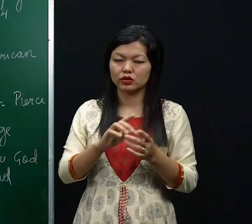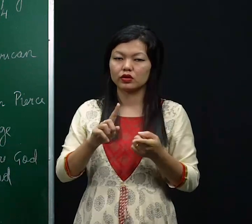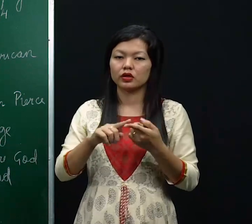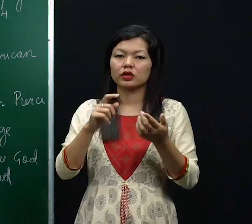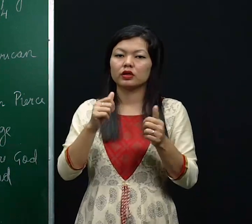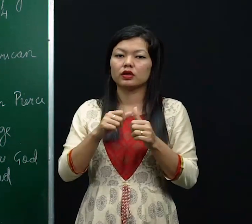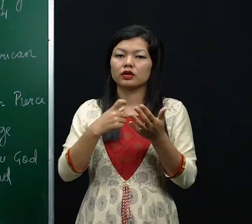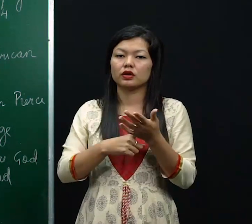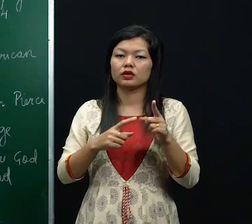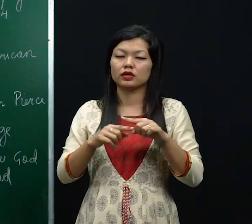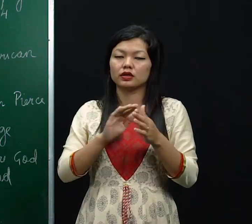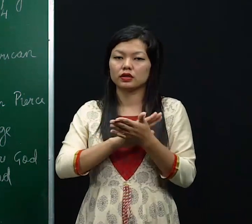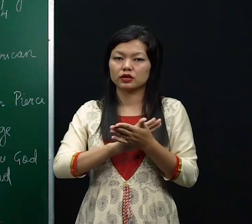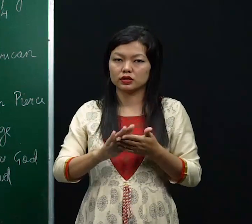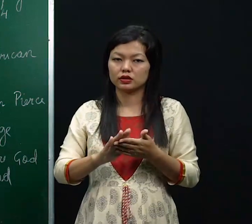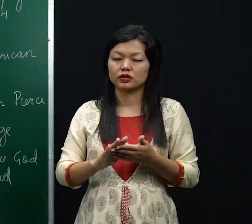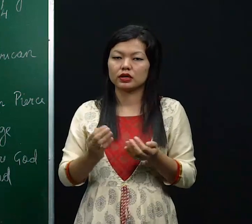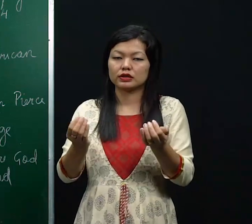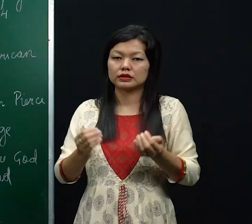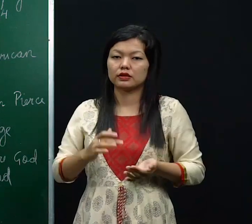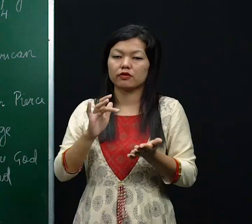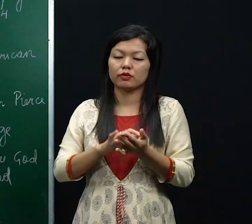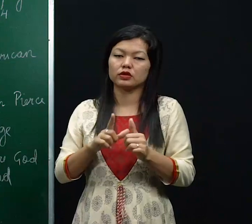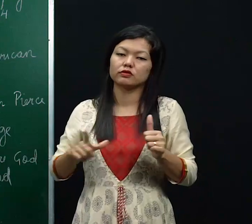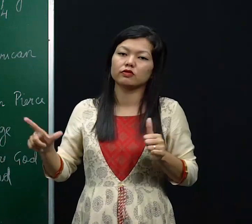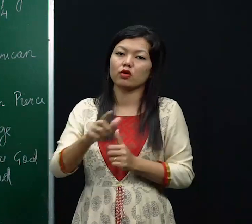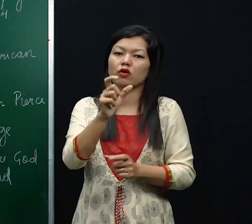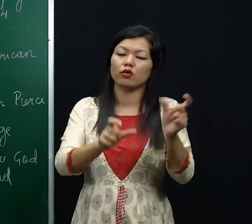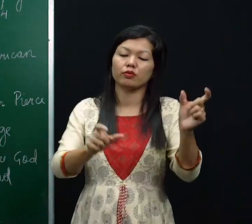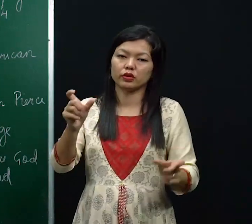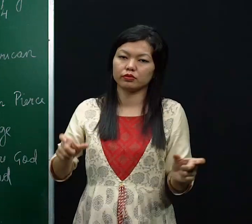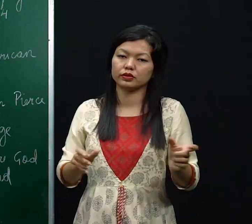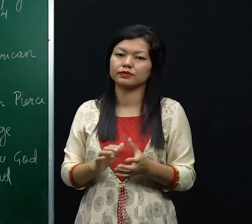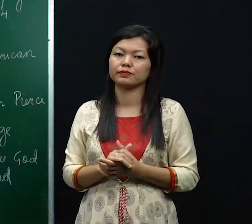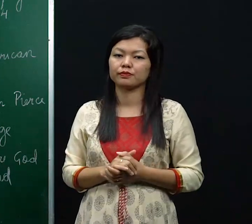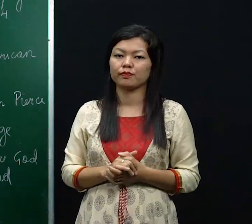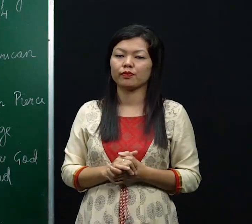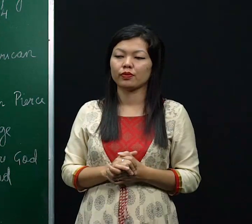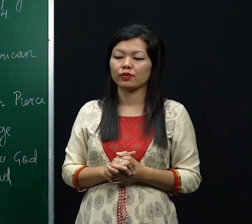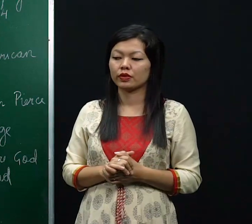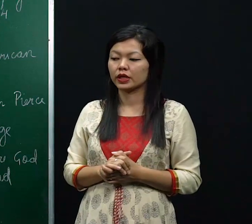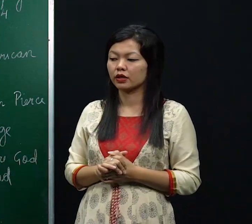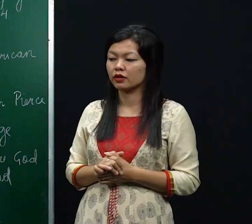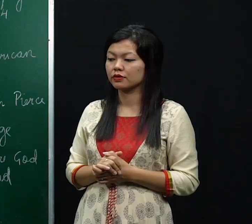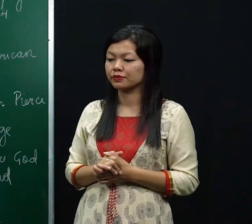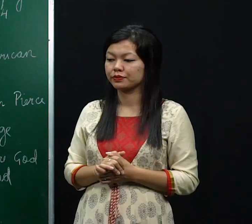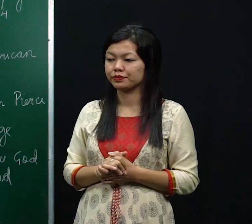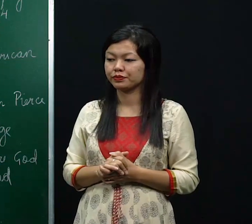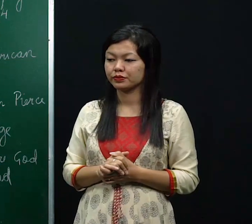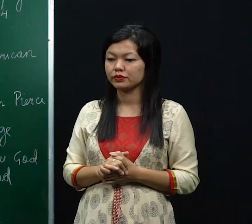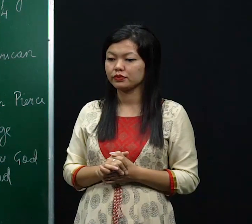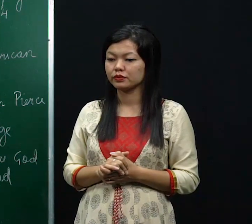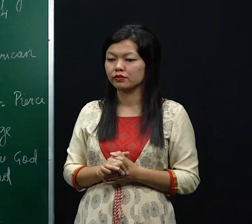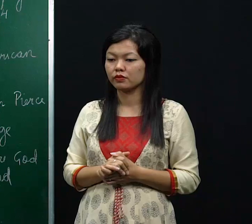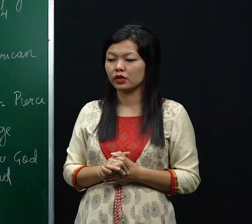always overpowering them. It is because he wanted to save the whole of humanity. And here we see